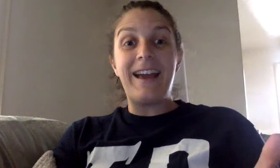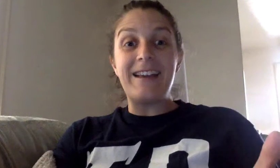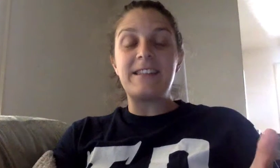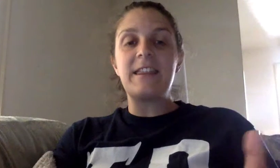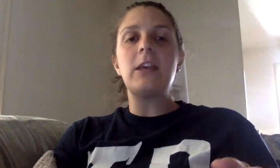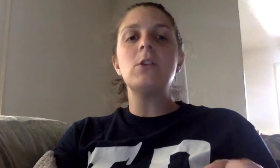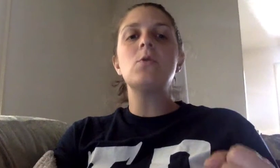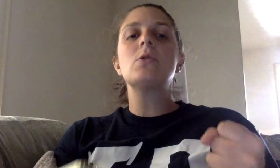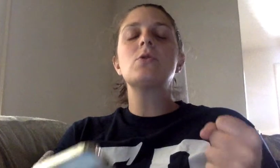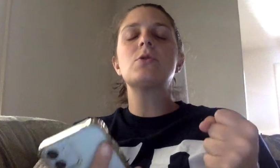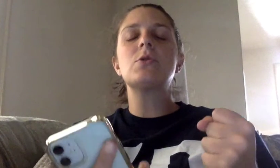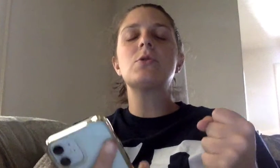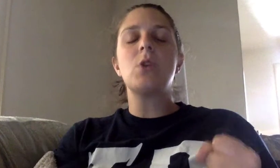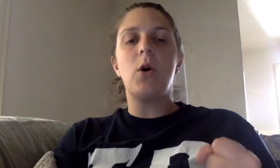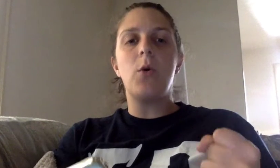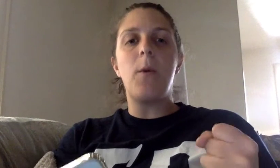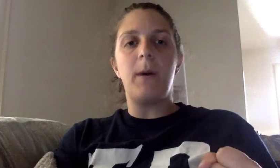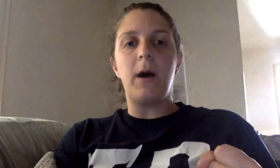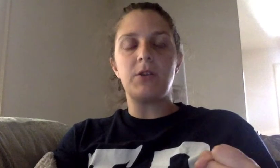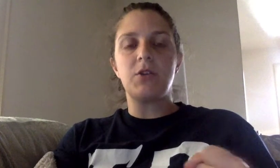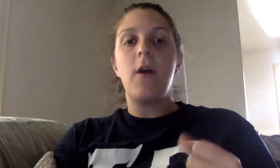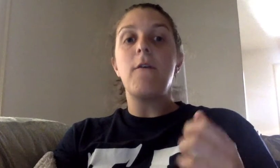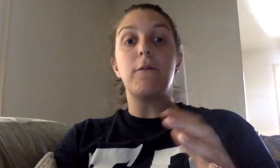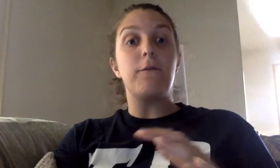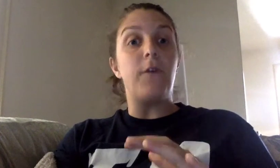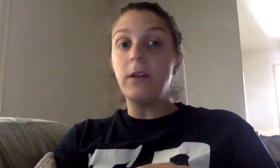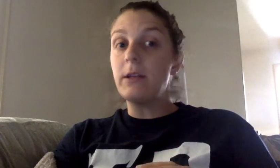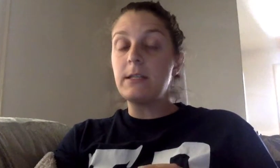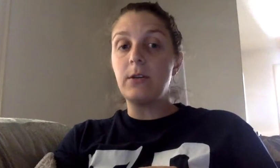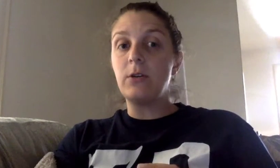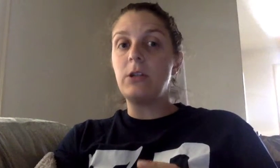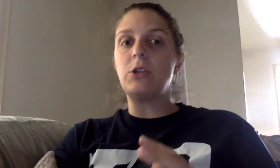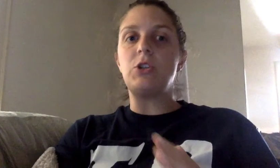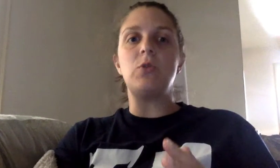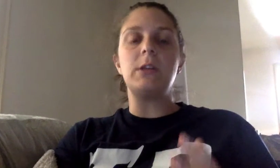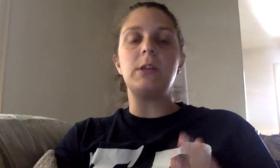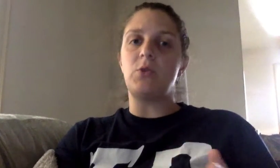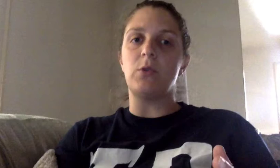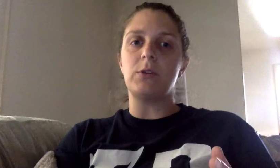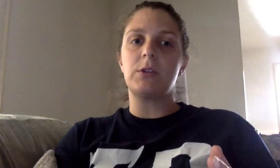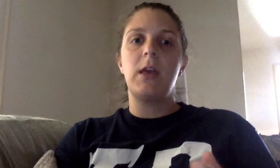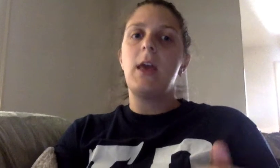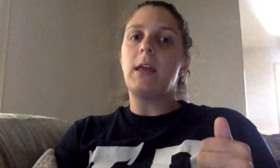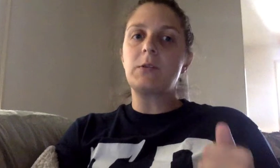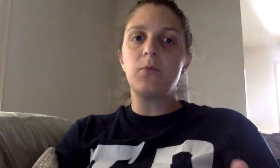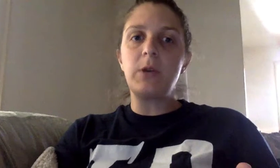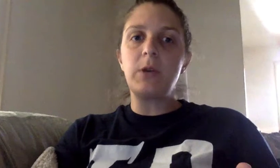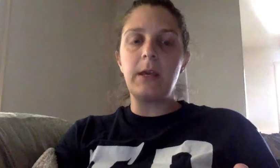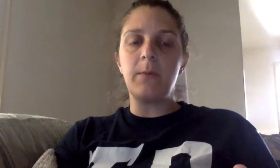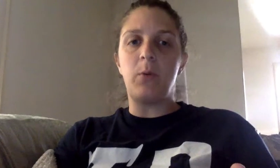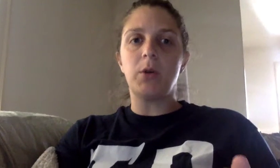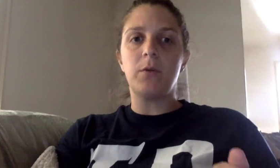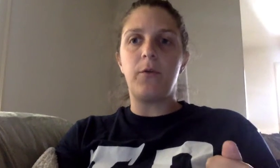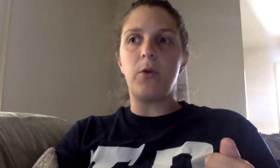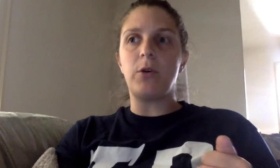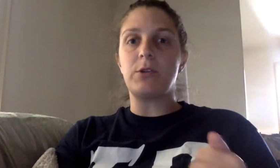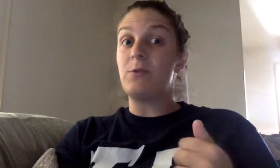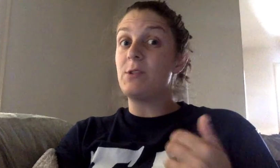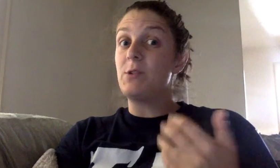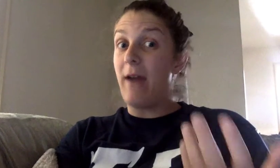Hi guys, thank you so much for volunteering to do these tours. It's really important for students who haven't